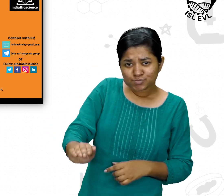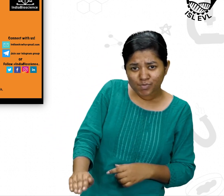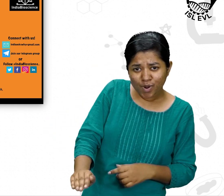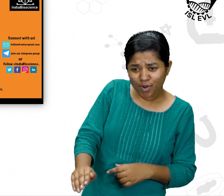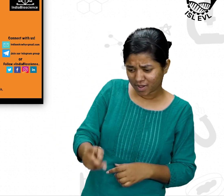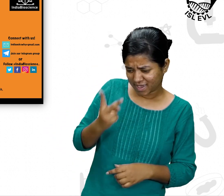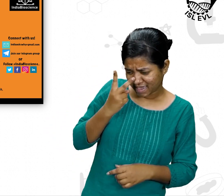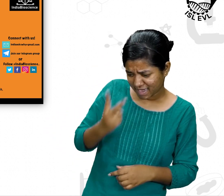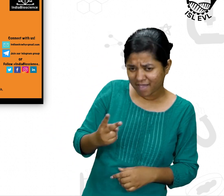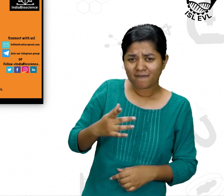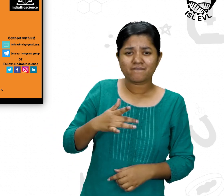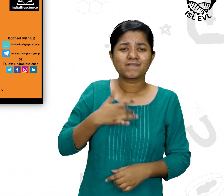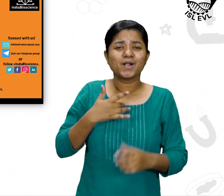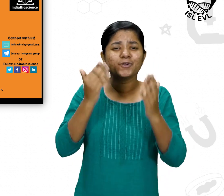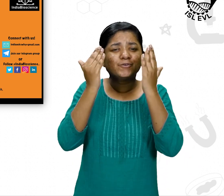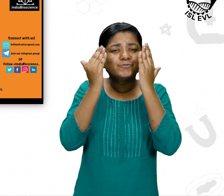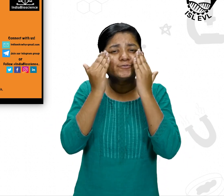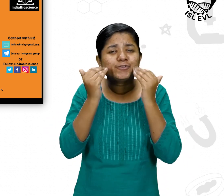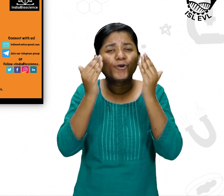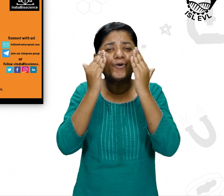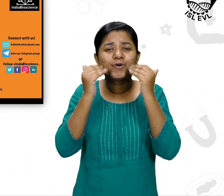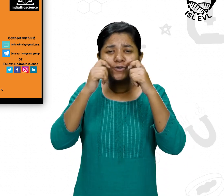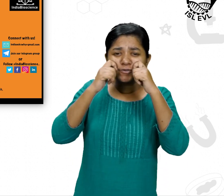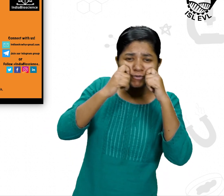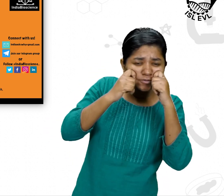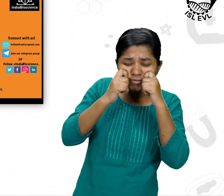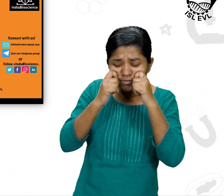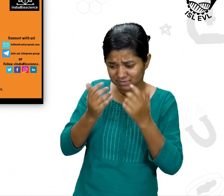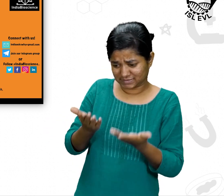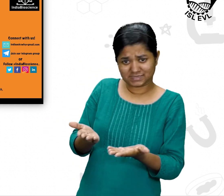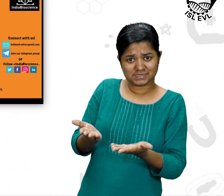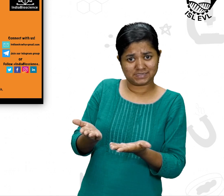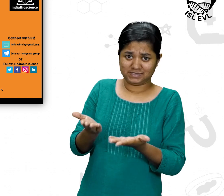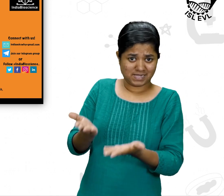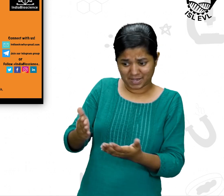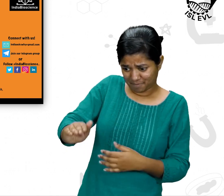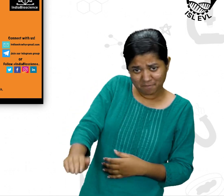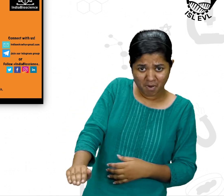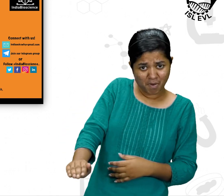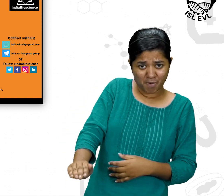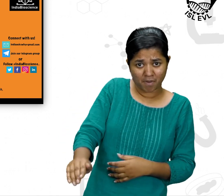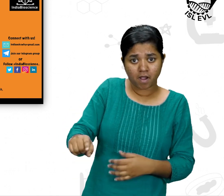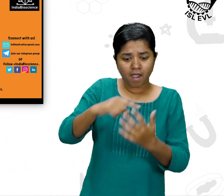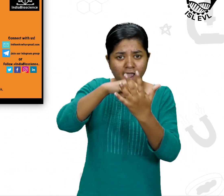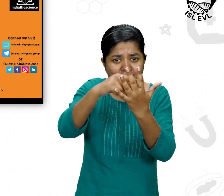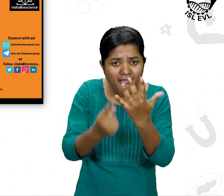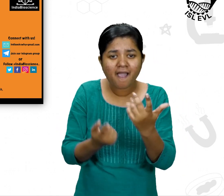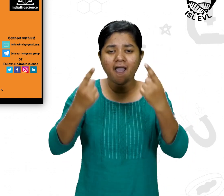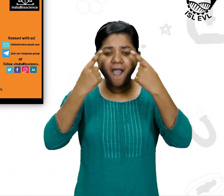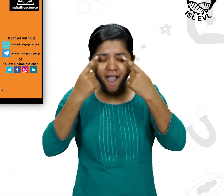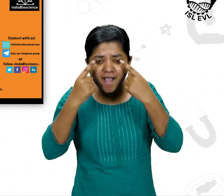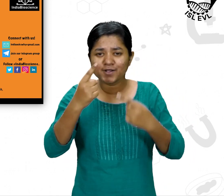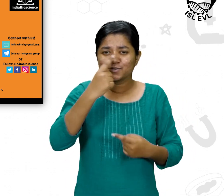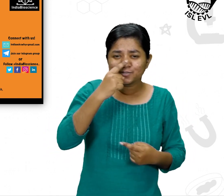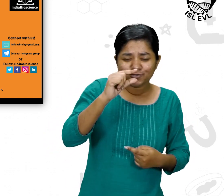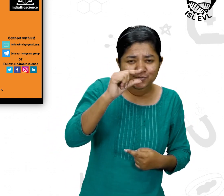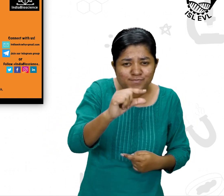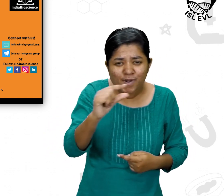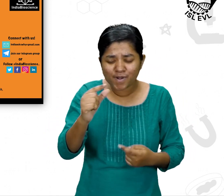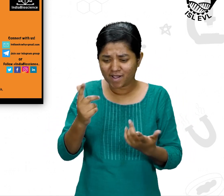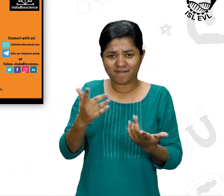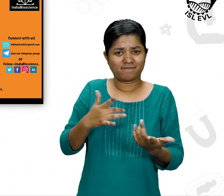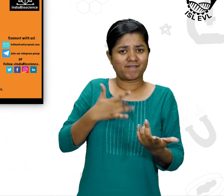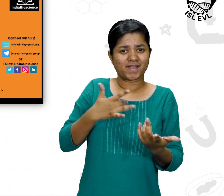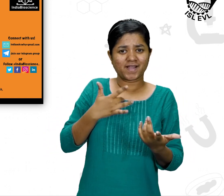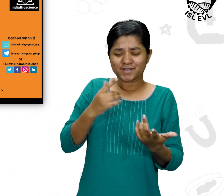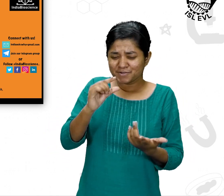toes. Cute as a button. Yeah, babies are so cute. Jigyasa,